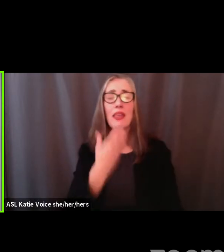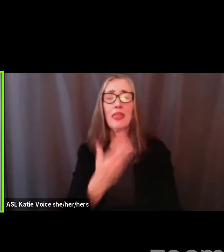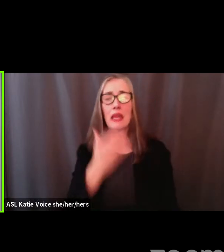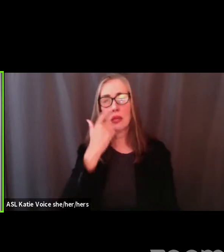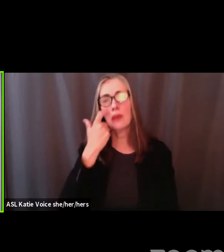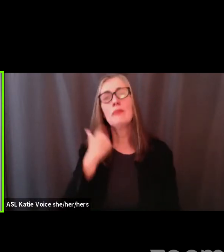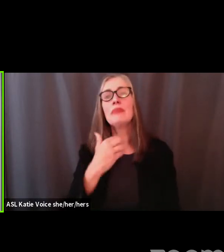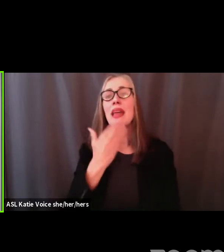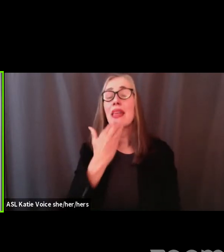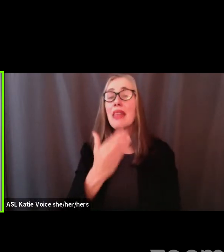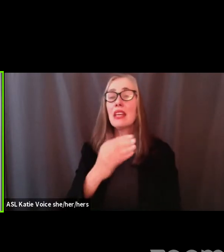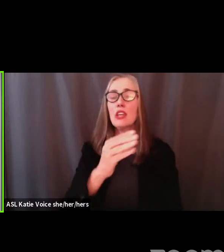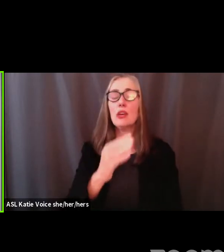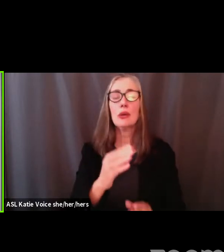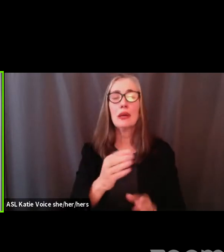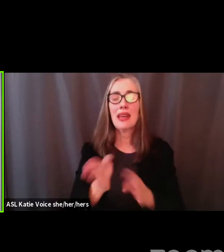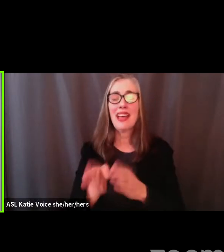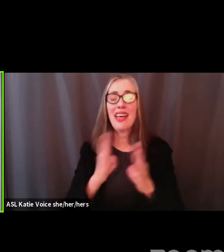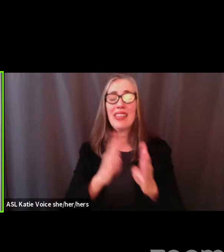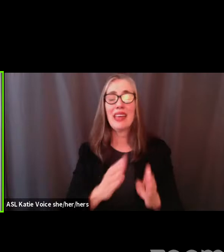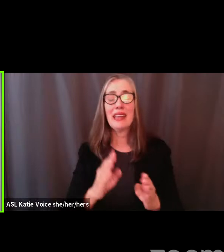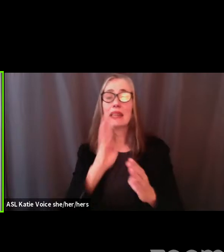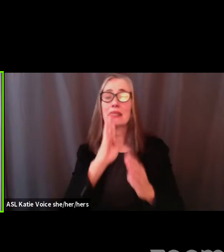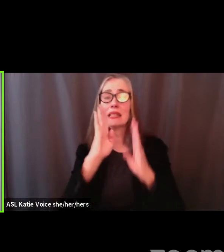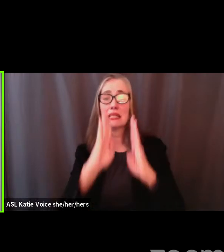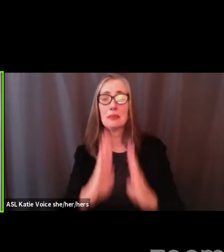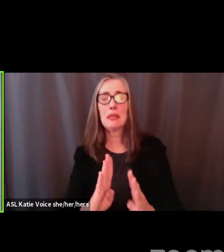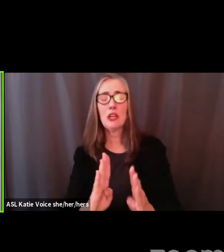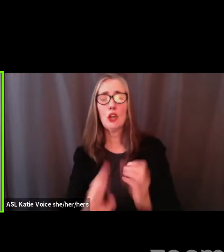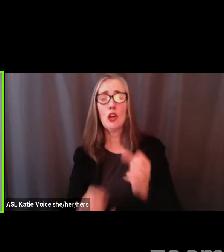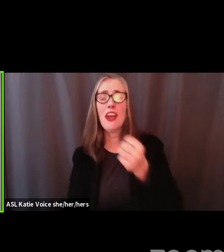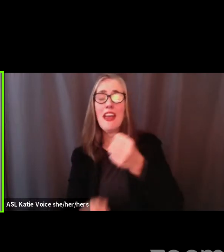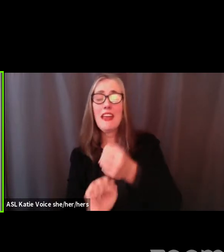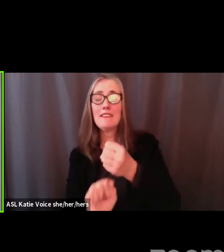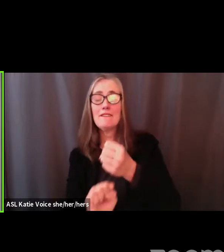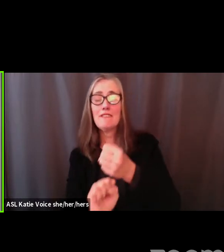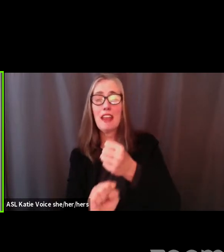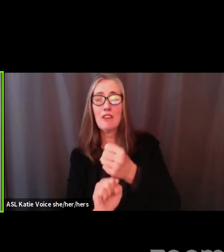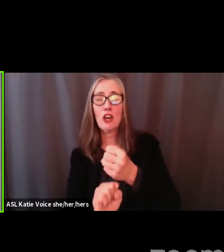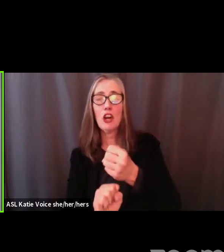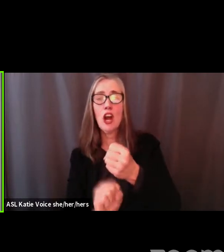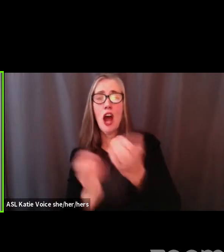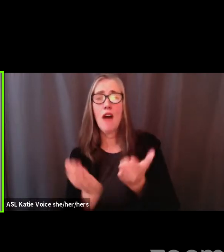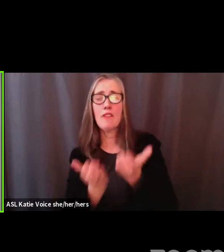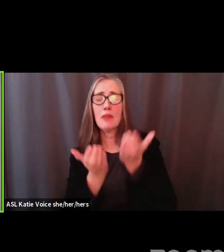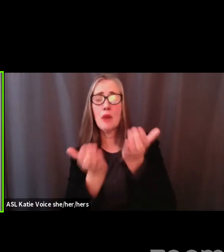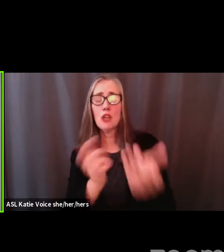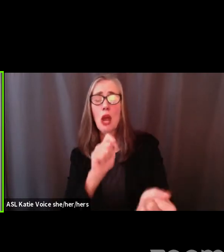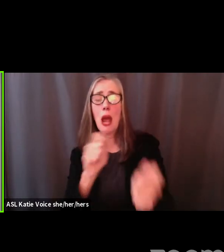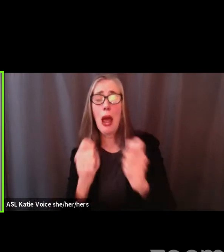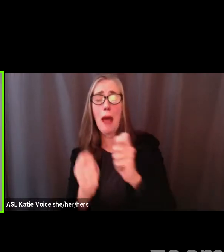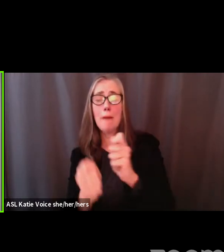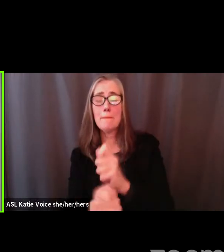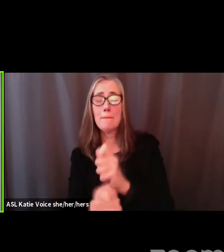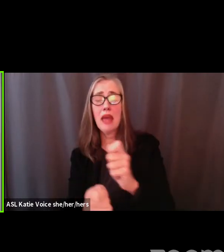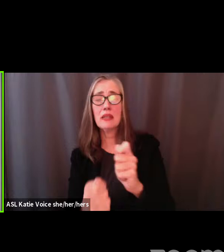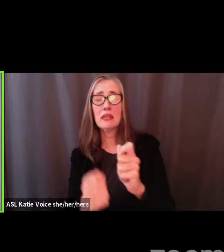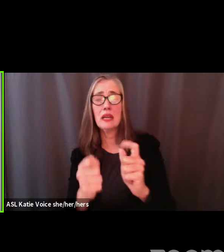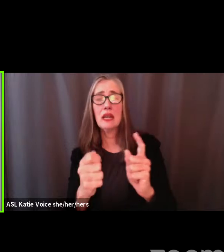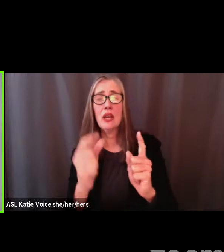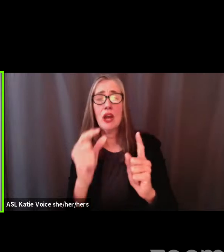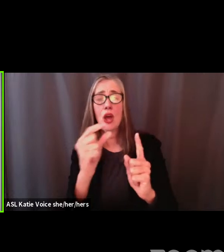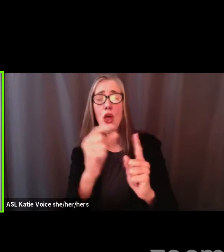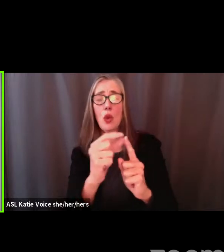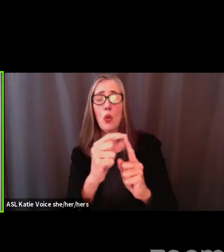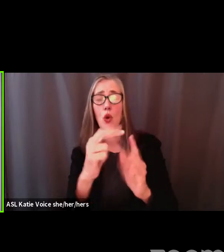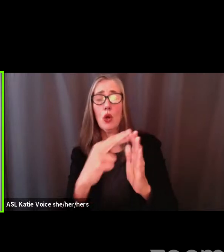next speaker in favor of the motion to amend the rules by eliminating the words "or negative test."